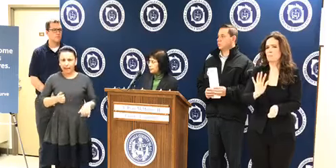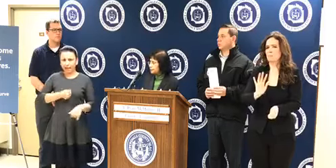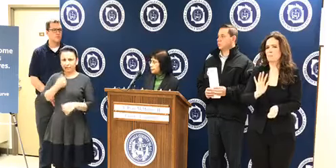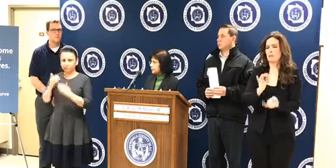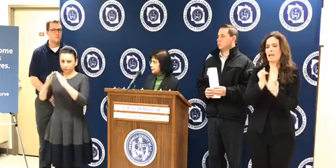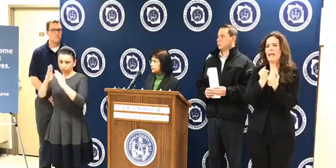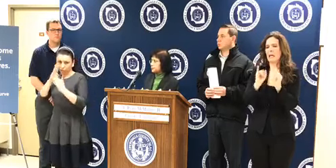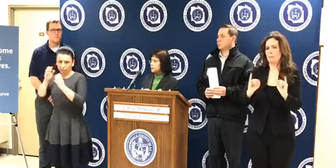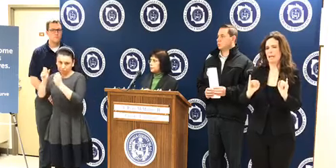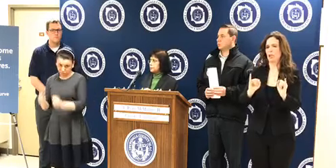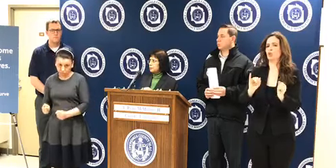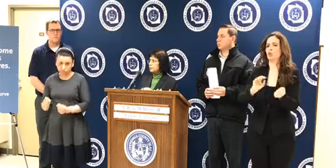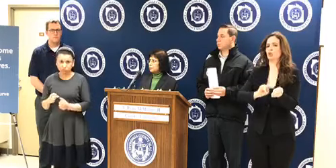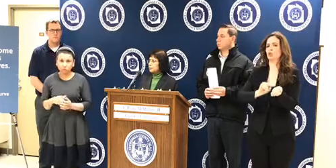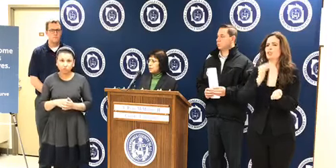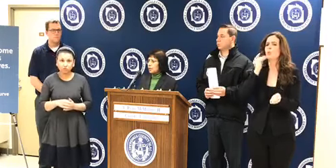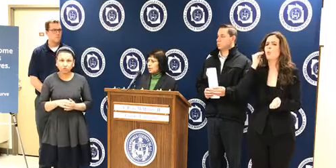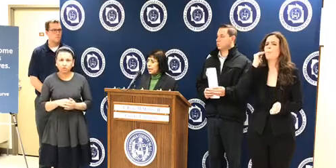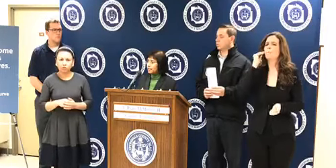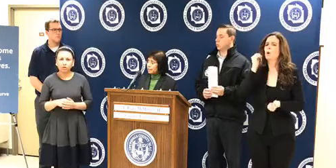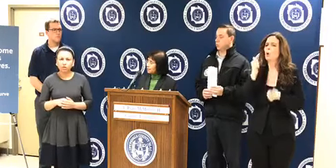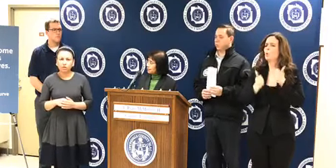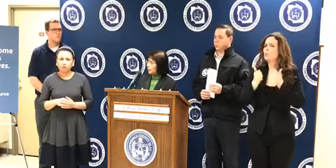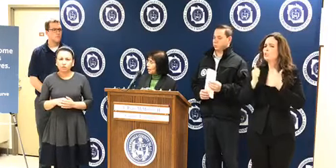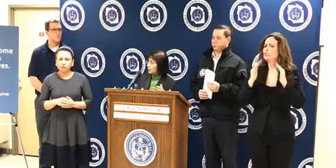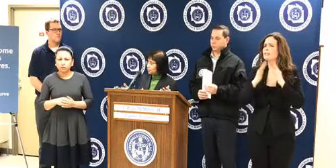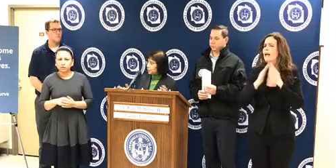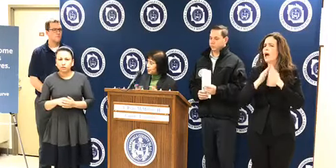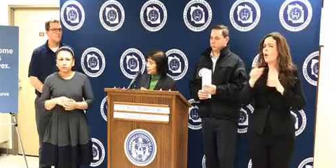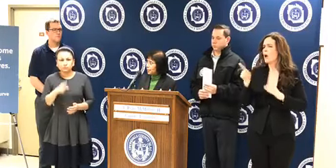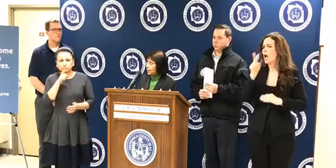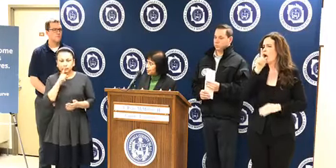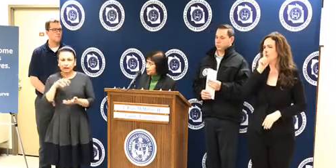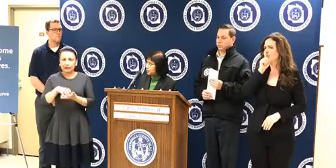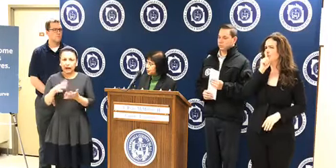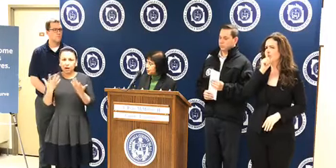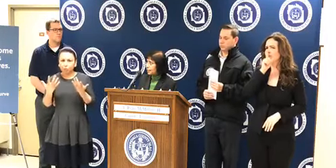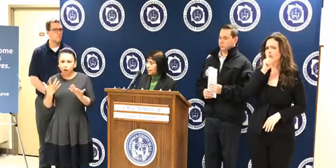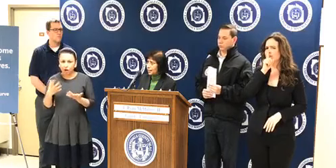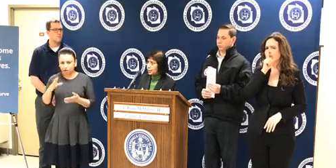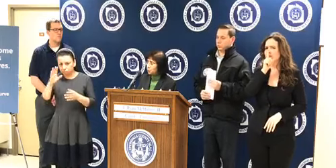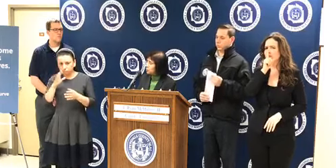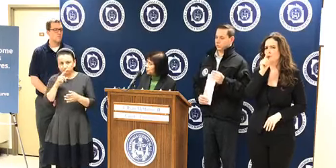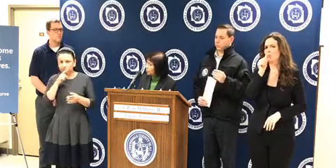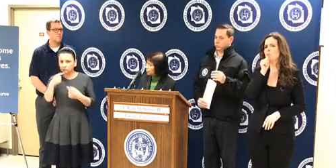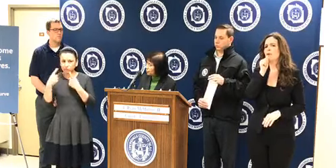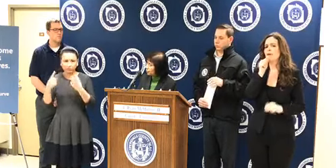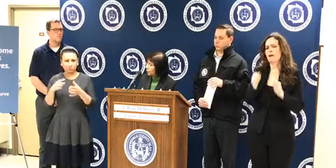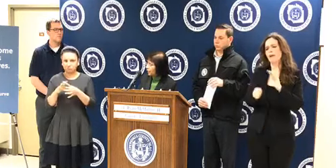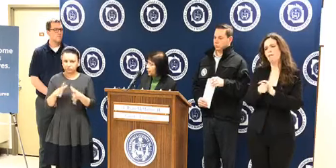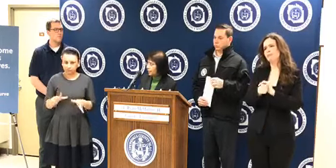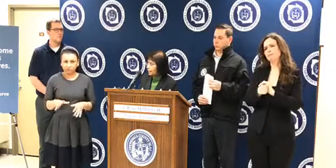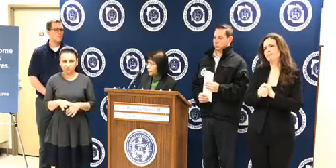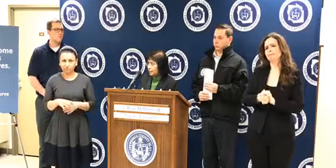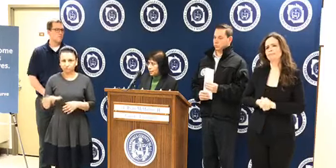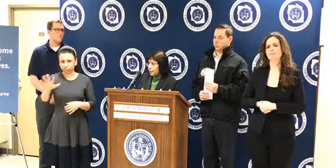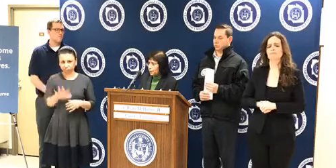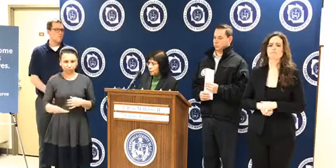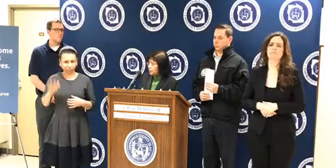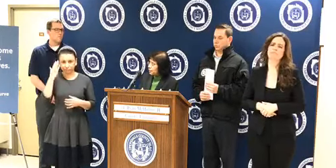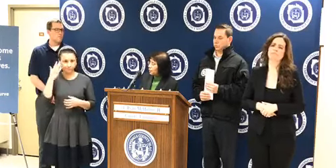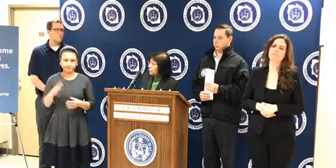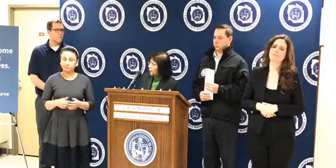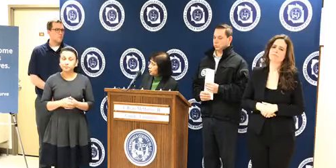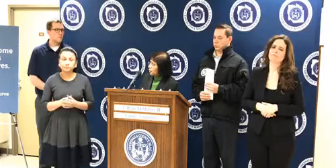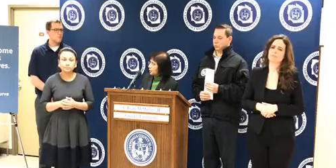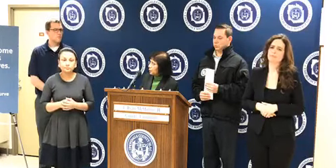Yes. In what town? That is, as respectfully, I would say that we do not disclose that, and it